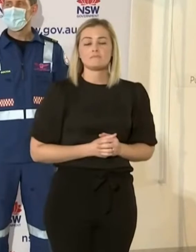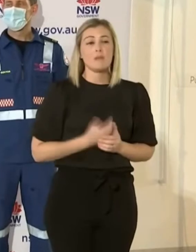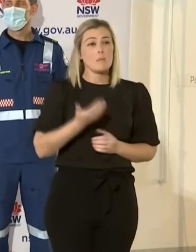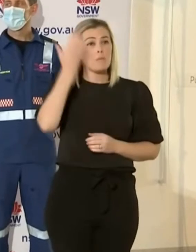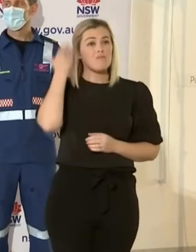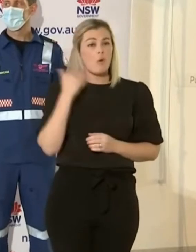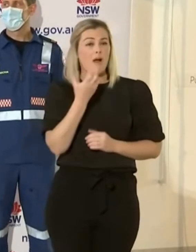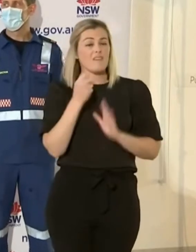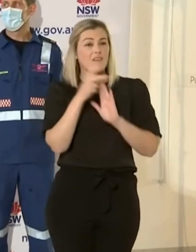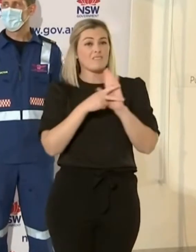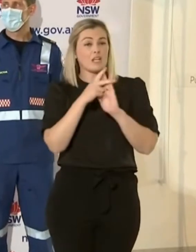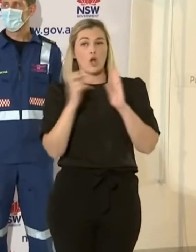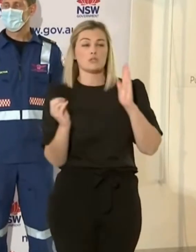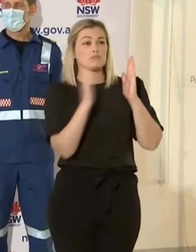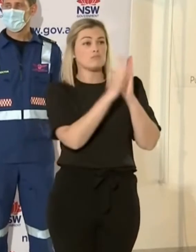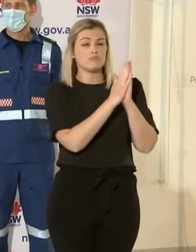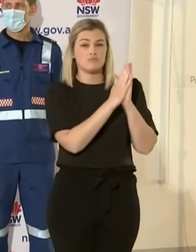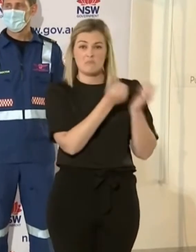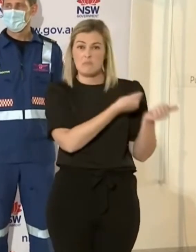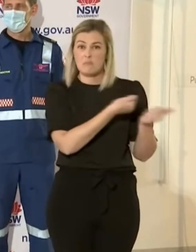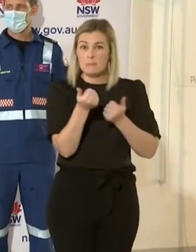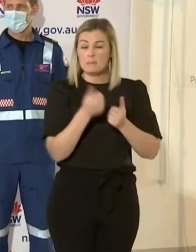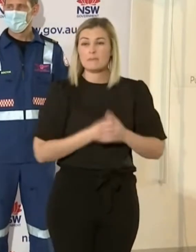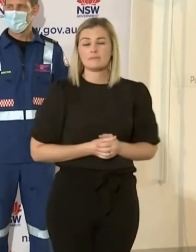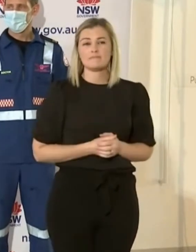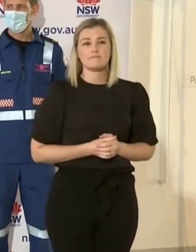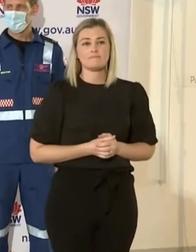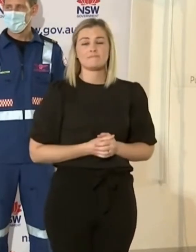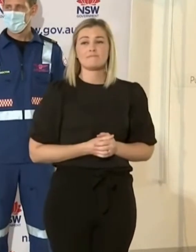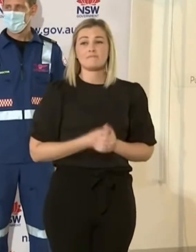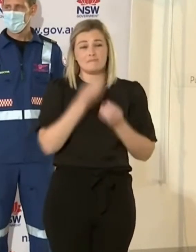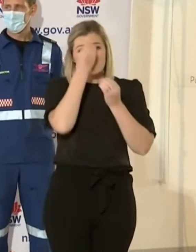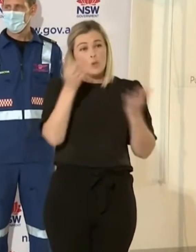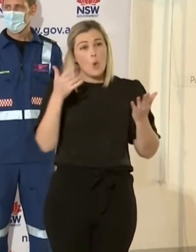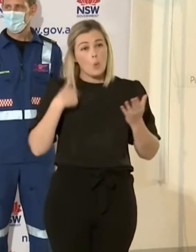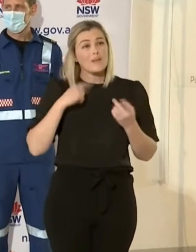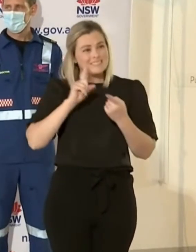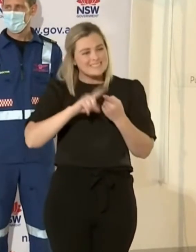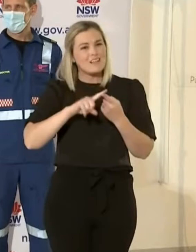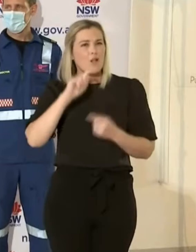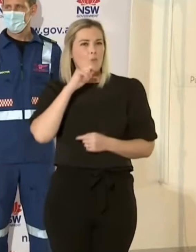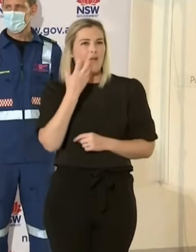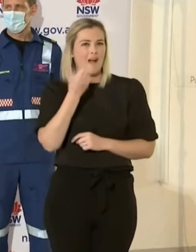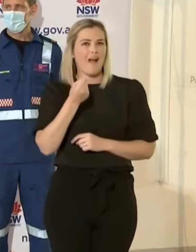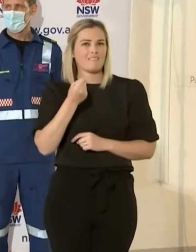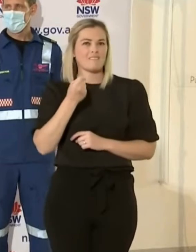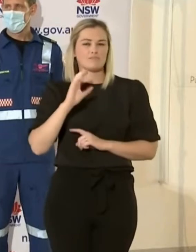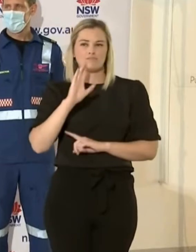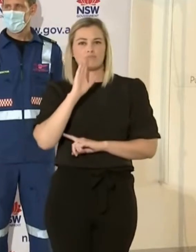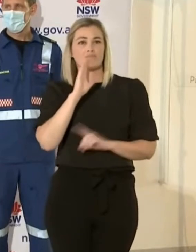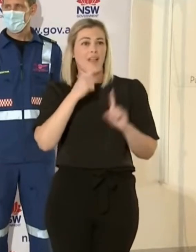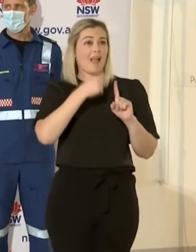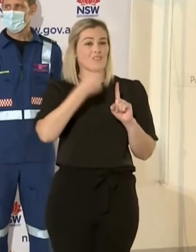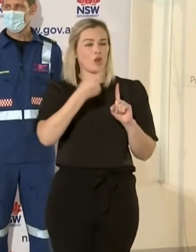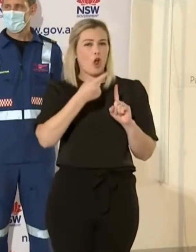I'm quite sure in the present time, while we're dealing with all these issues, we will still have press conferences. All that was being said was they might not be